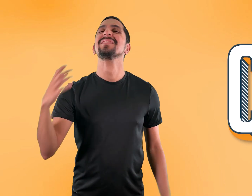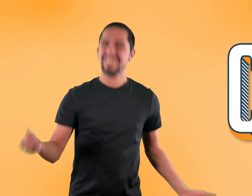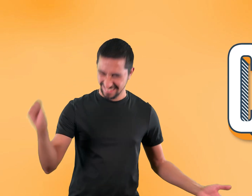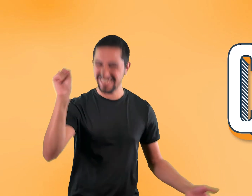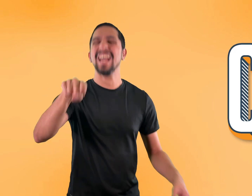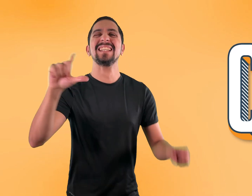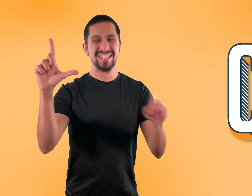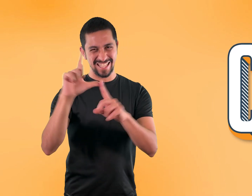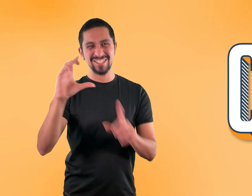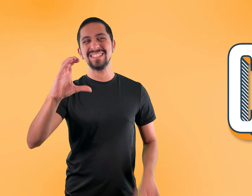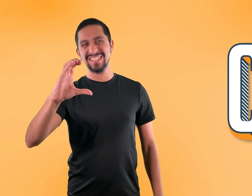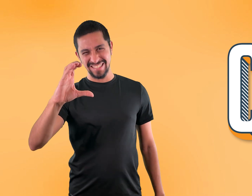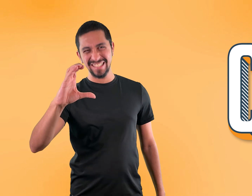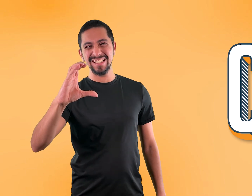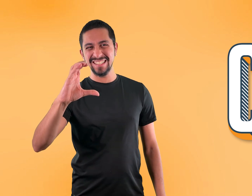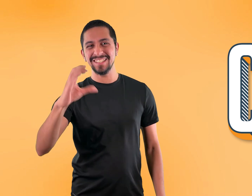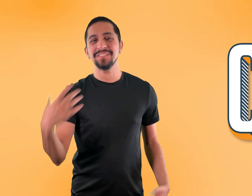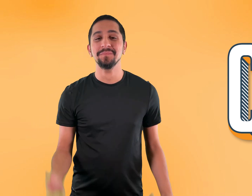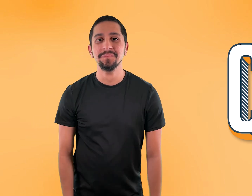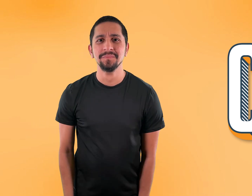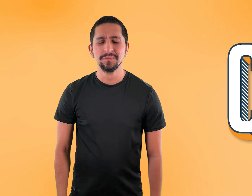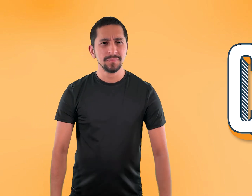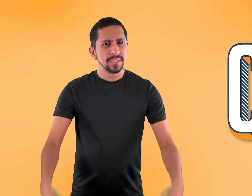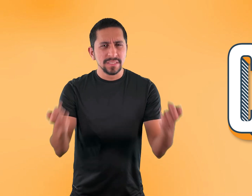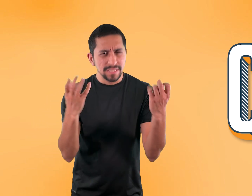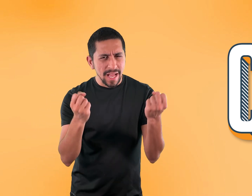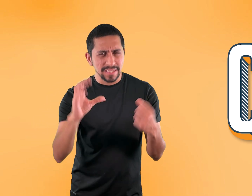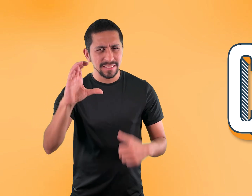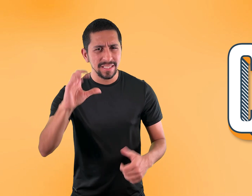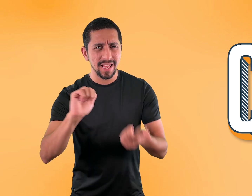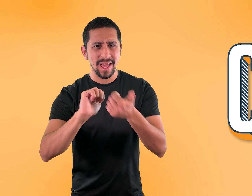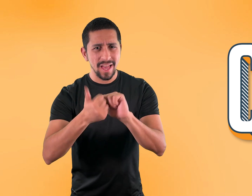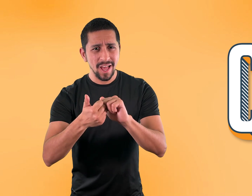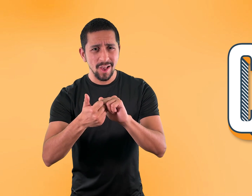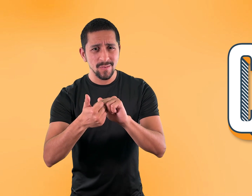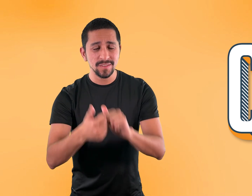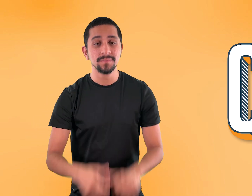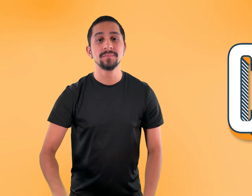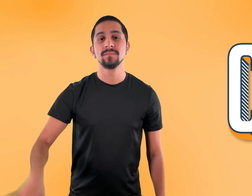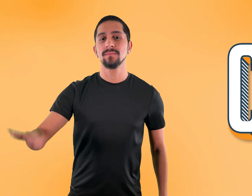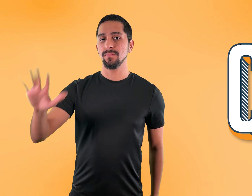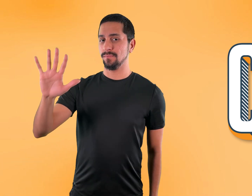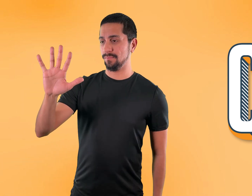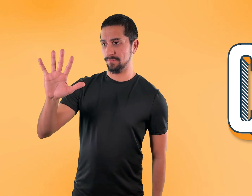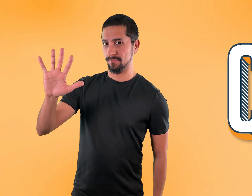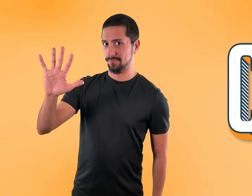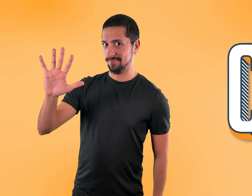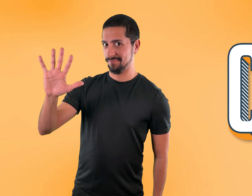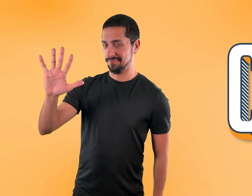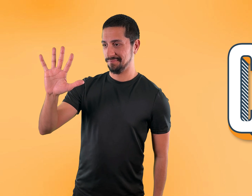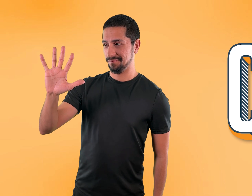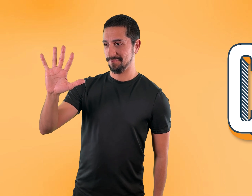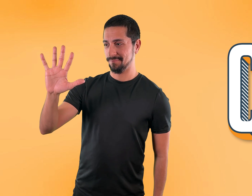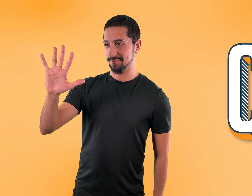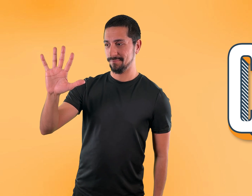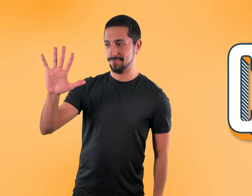That's right, it's C. To sign C, use your dominant hand with your palm